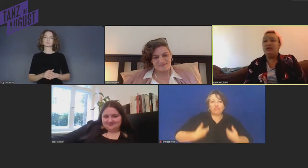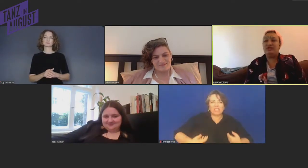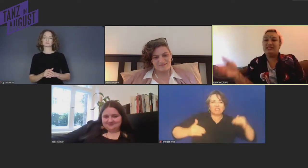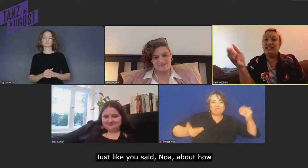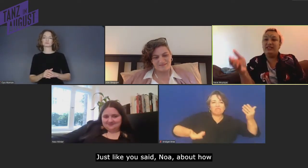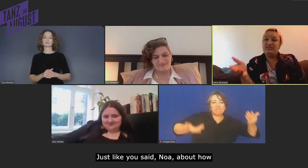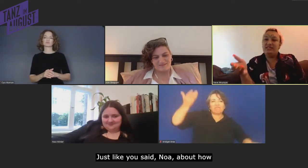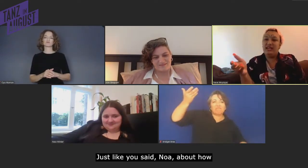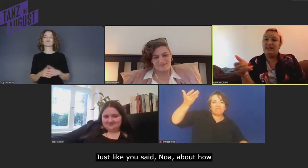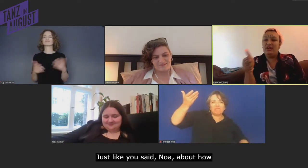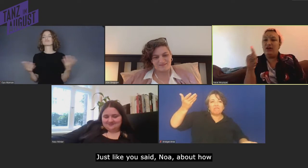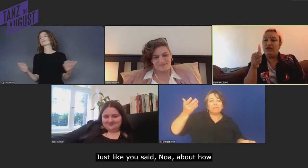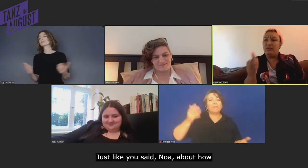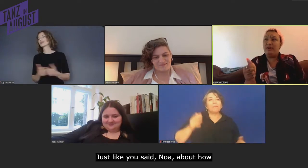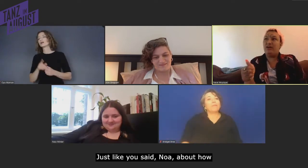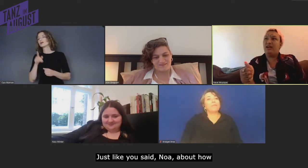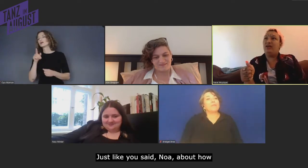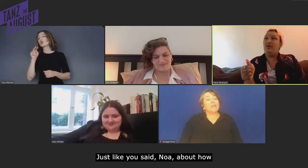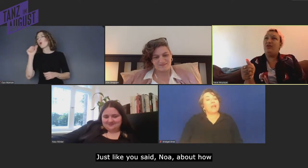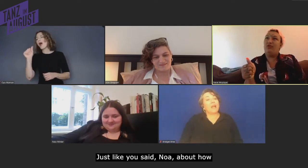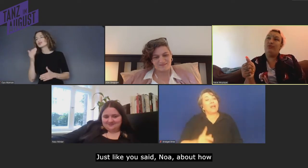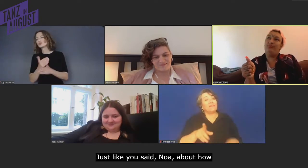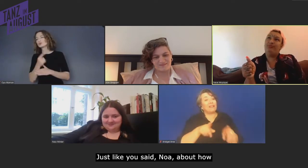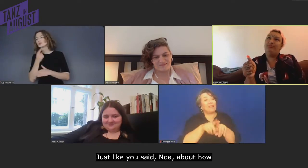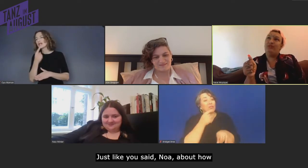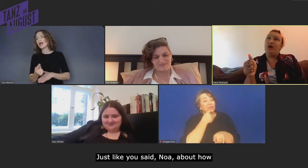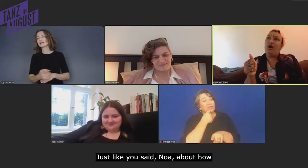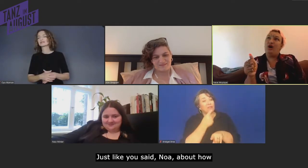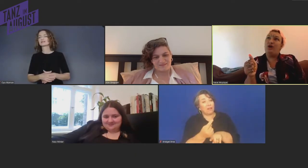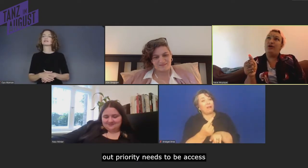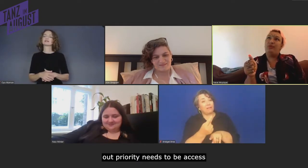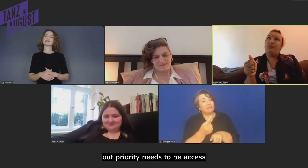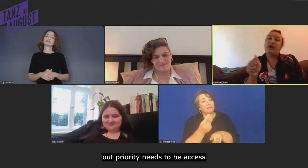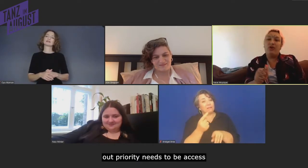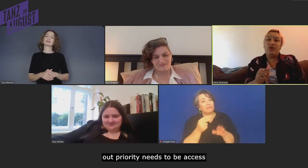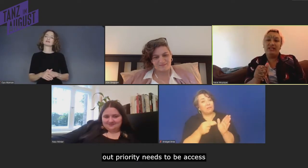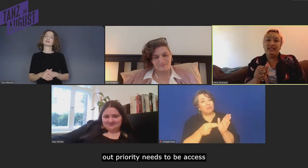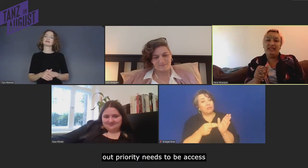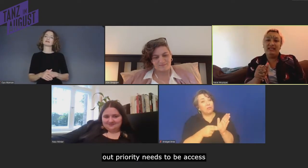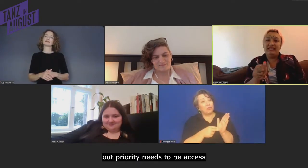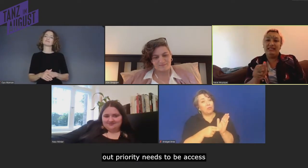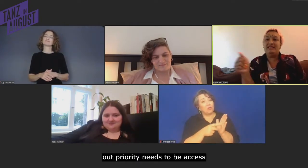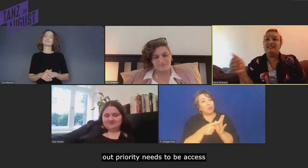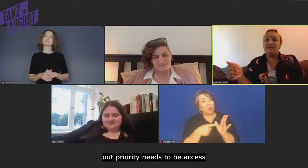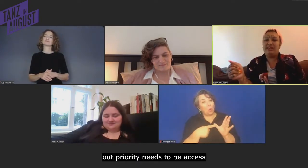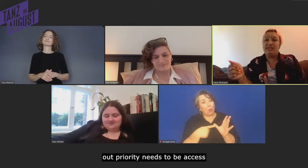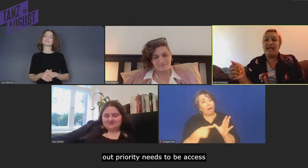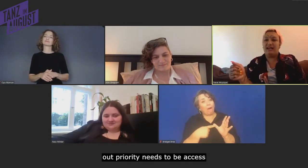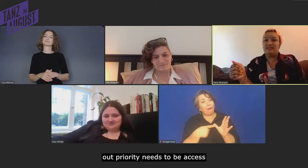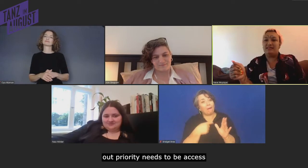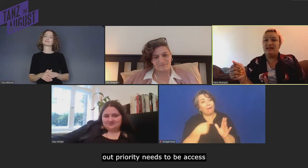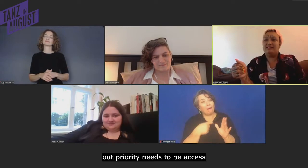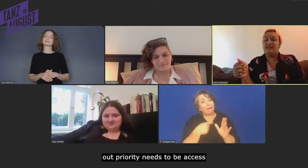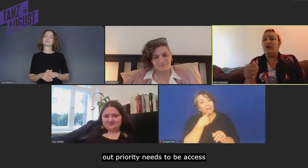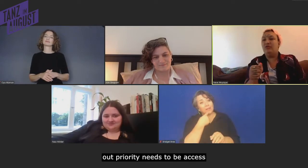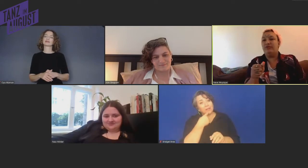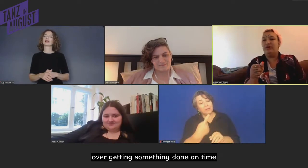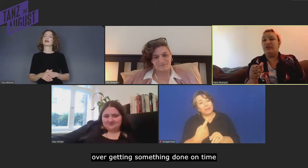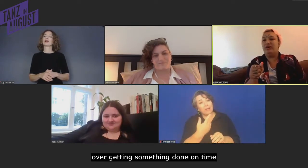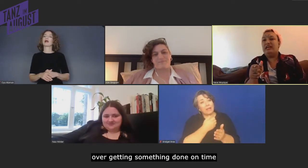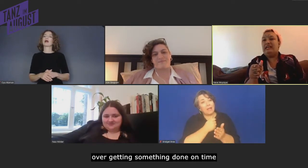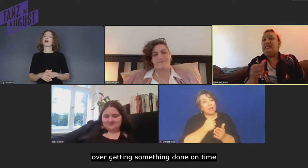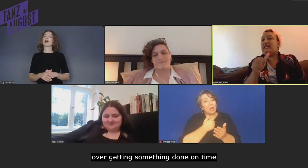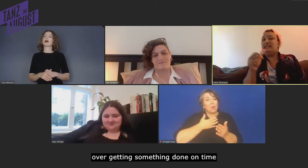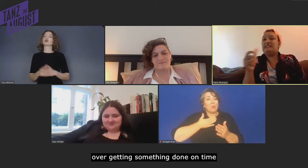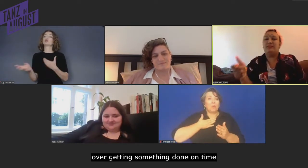well, just like you said, Noah, about how our priority needs to be access